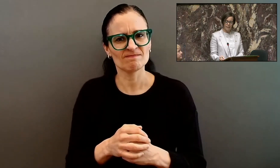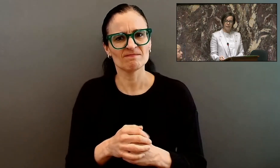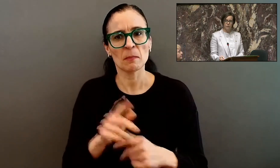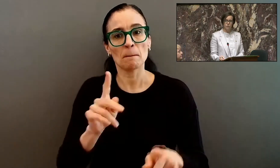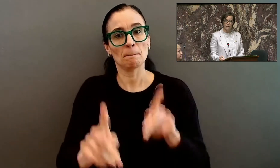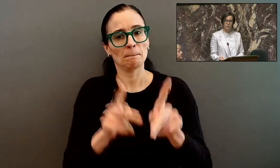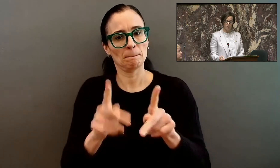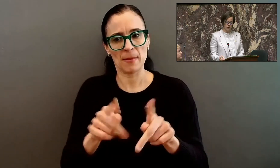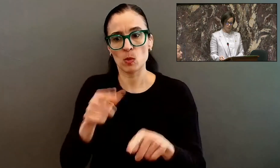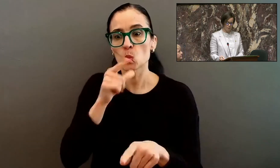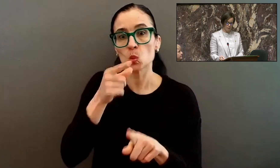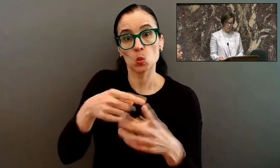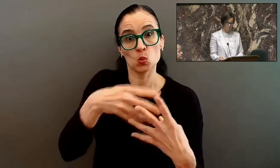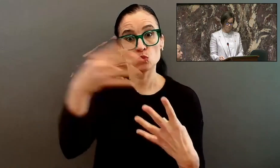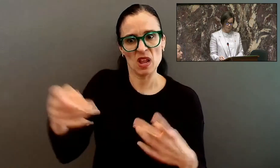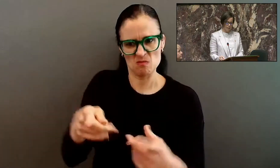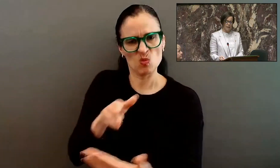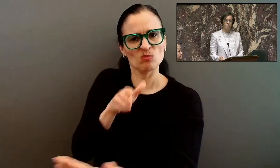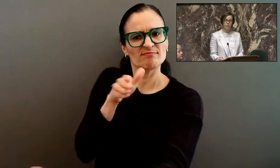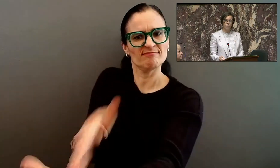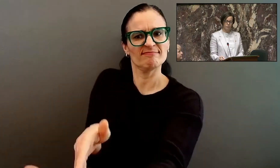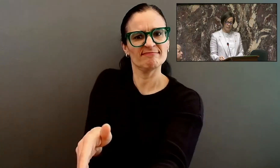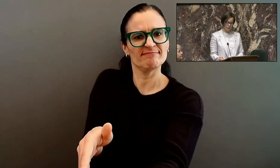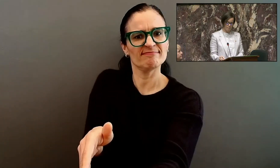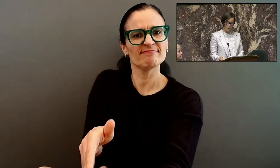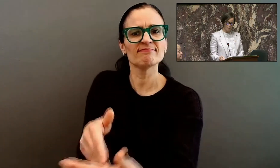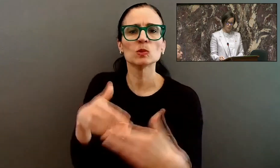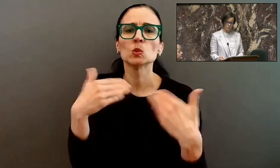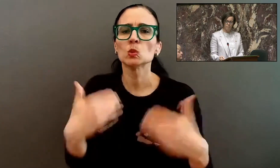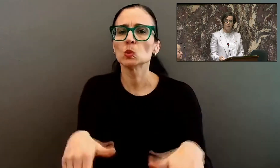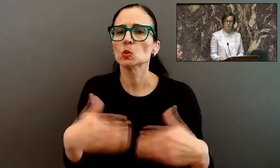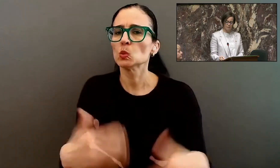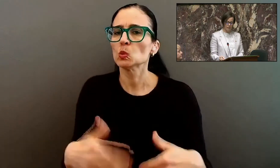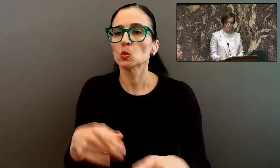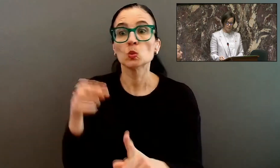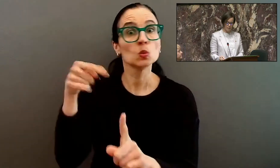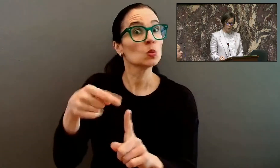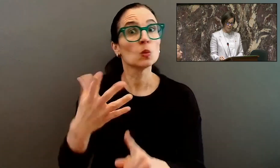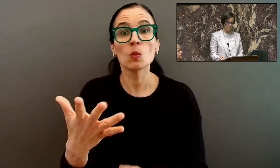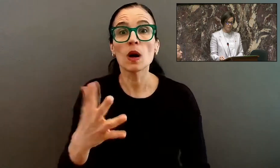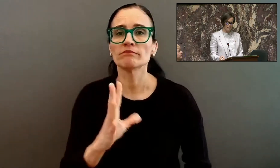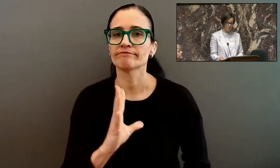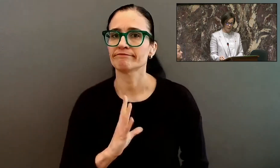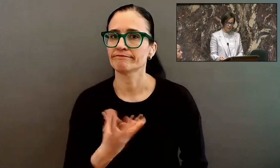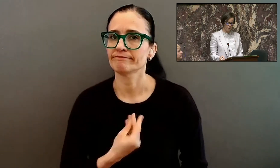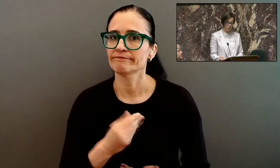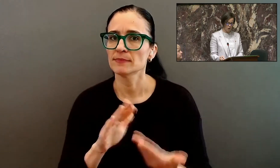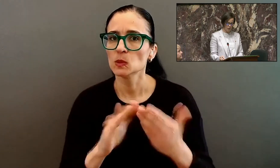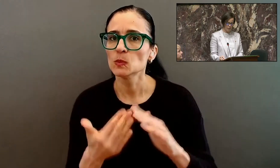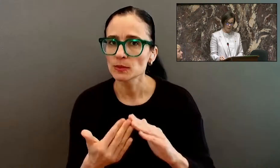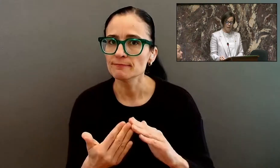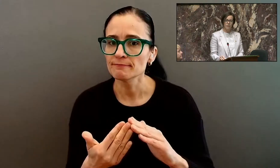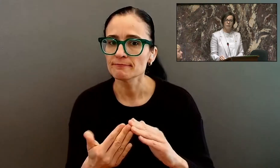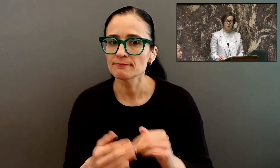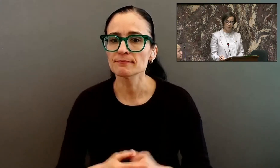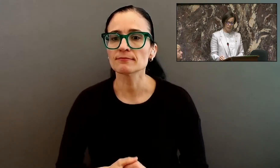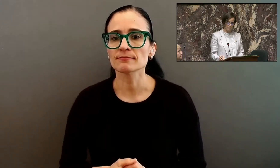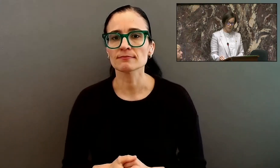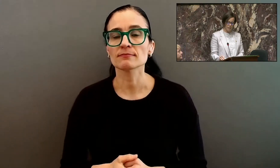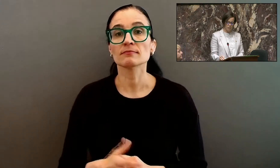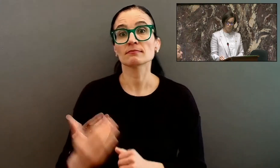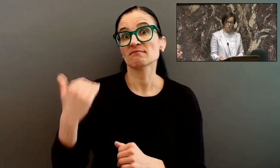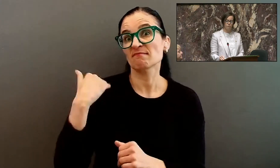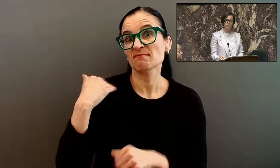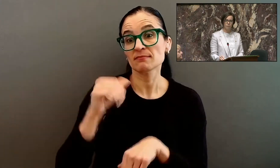in particular, transgender communities. Alberta recently passed 3 pieces of legislation that specifically targeting the ability